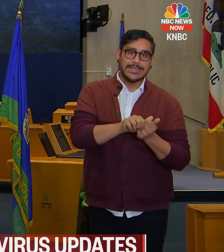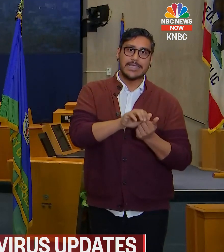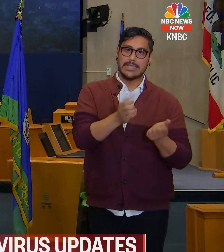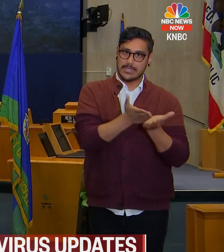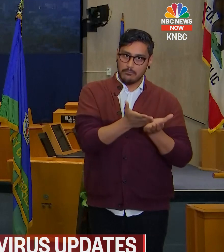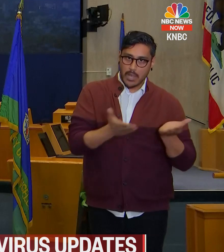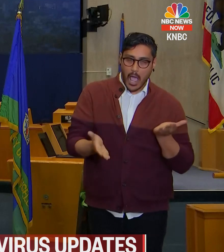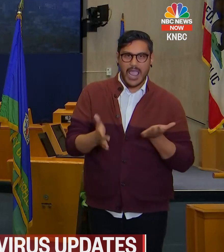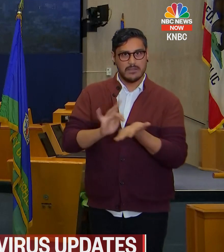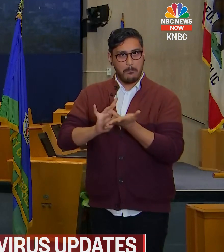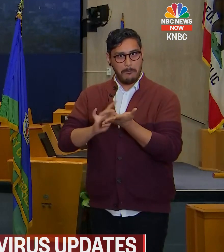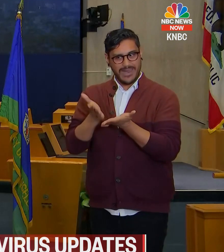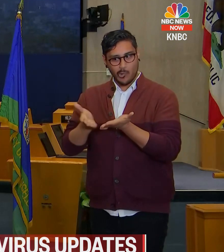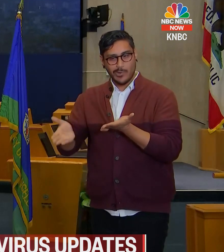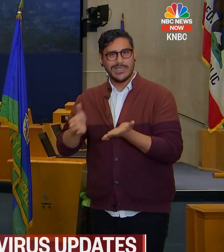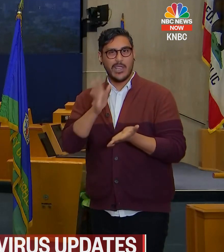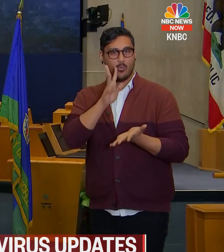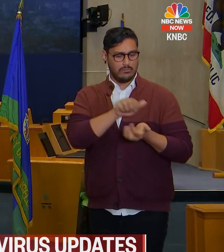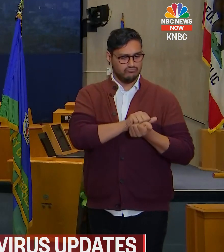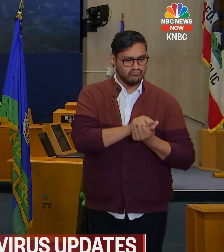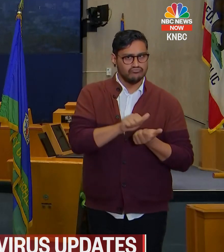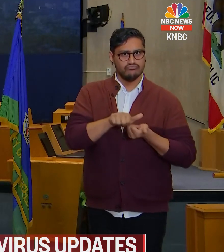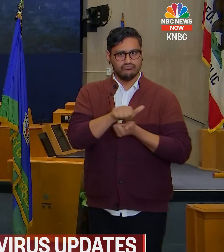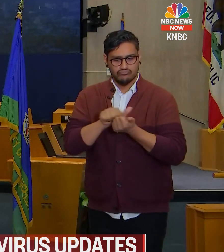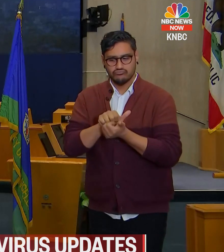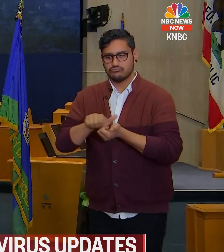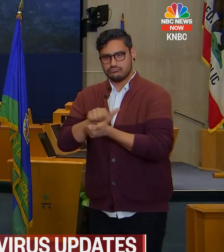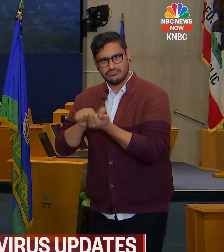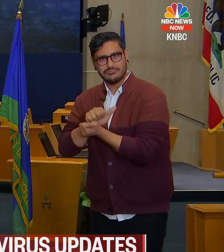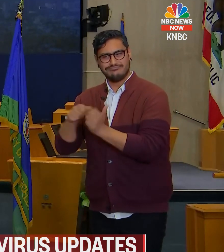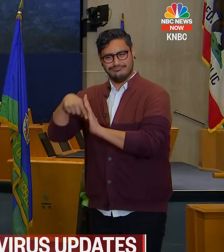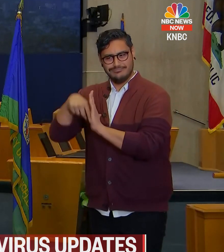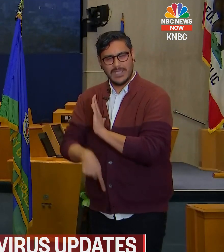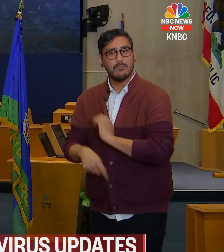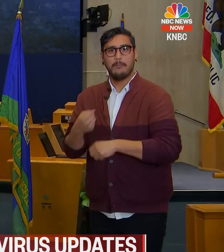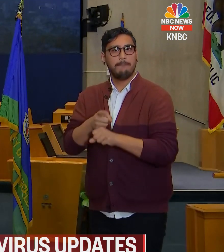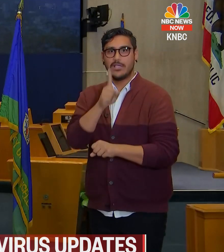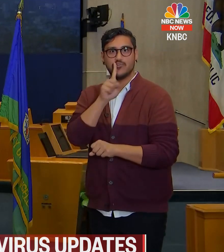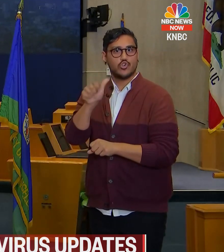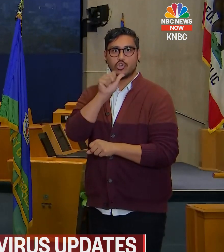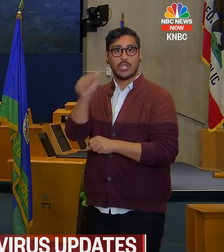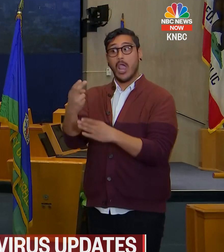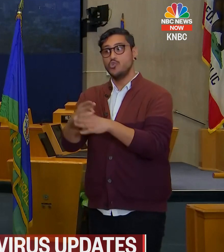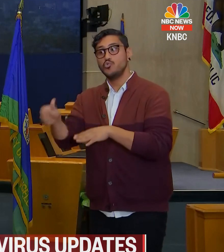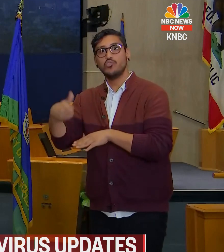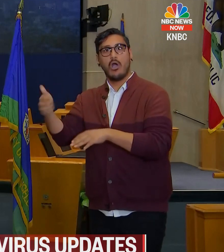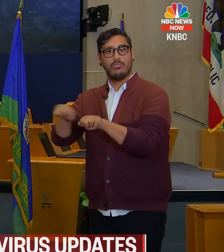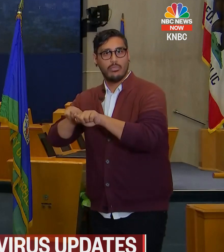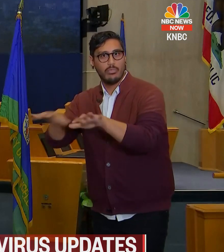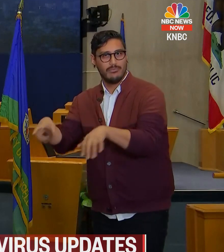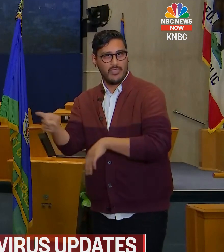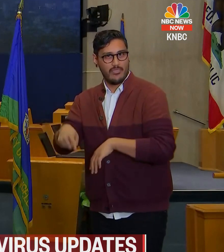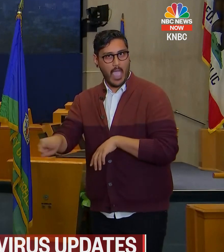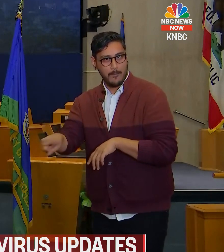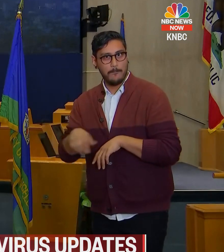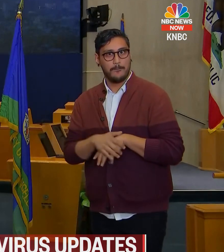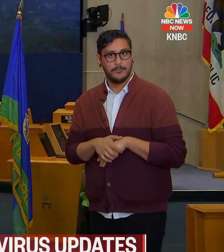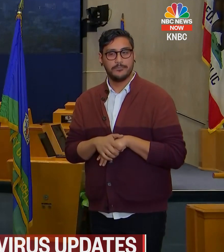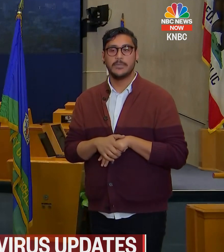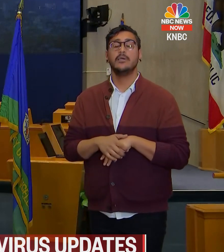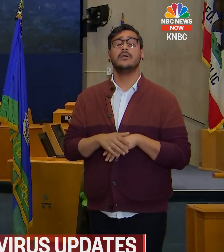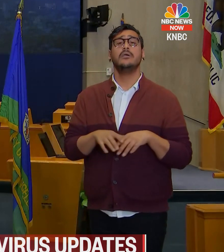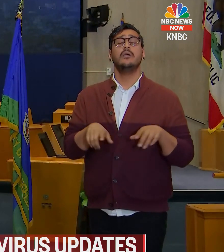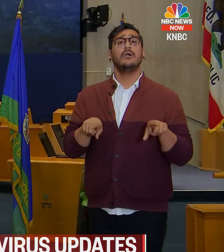between each calls to ensure that we're not passing that along to other victims or patients. In addition to that, we've